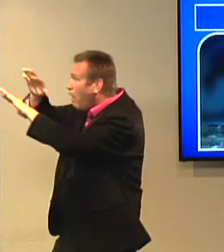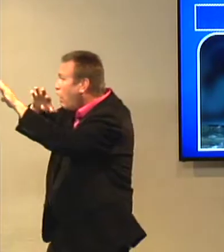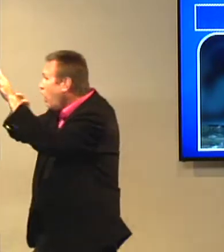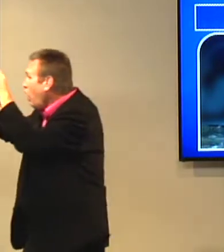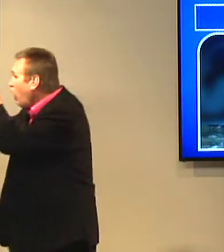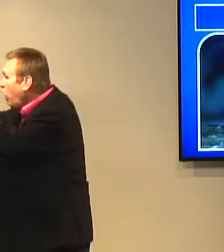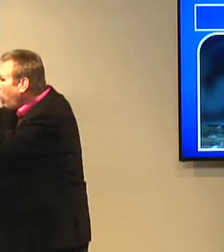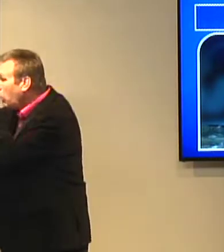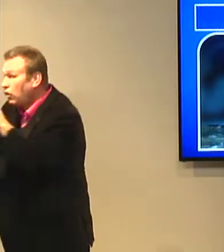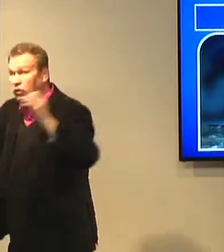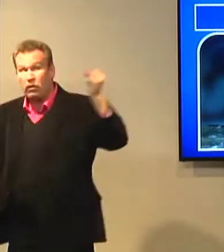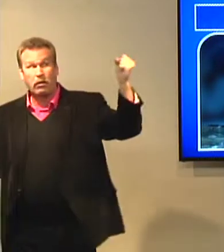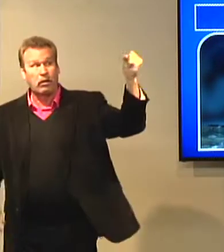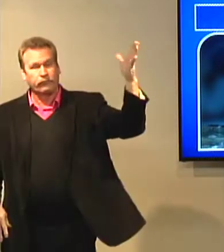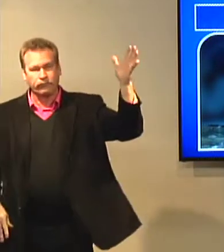problem, and he became fearful and panicky.